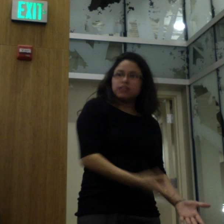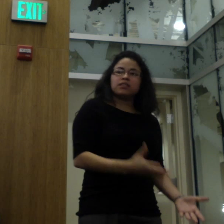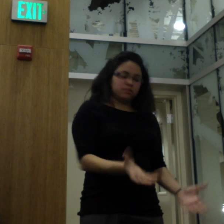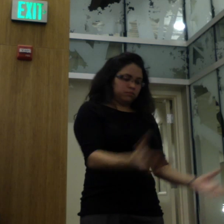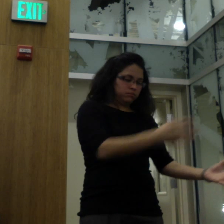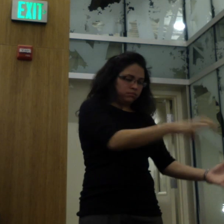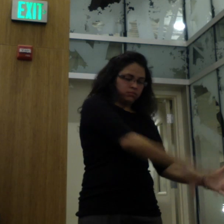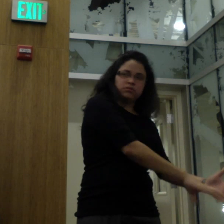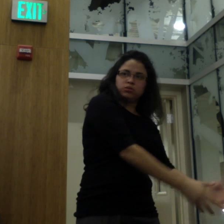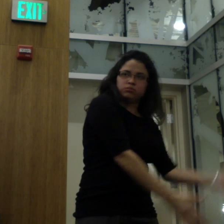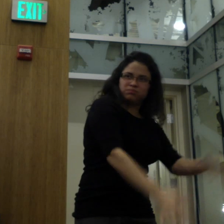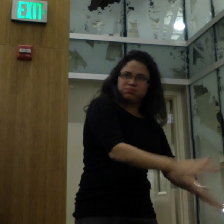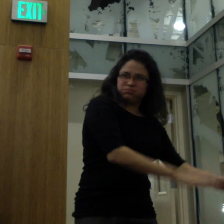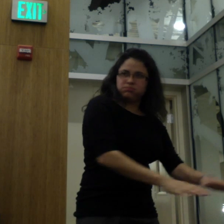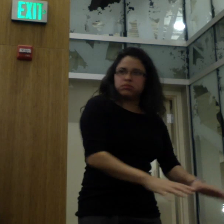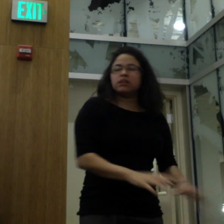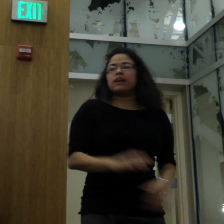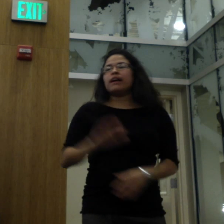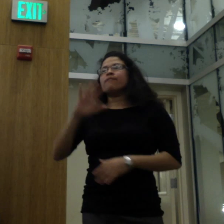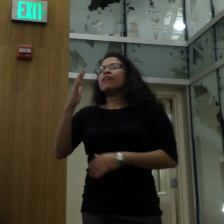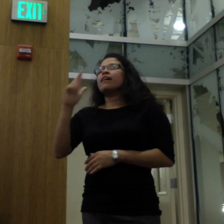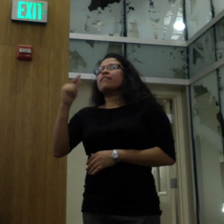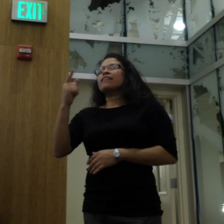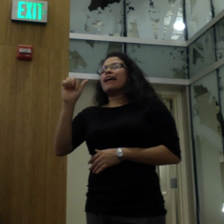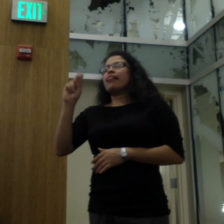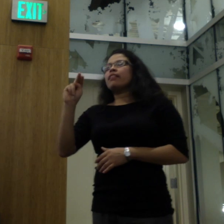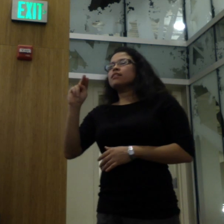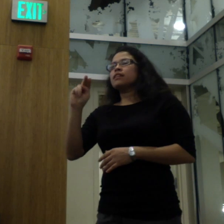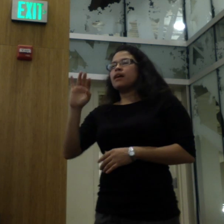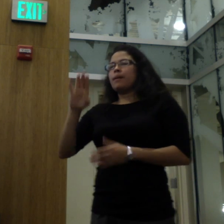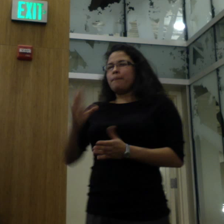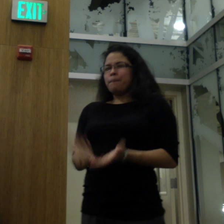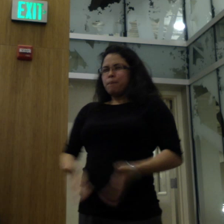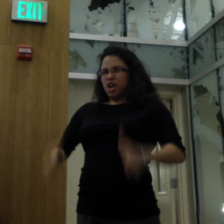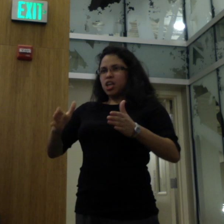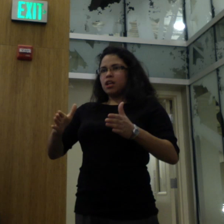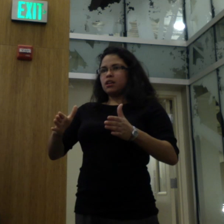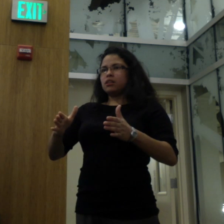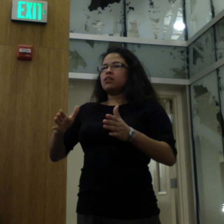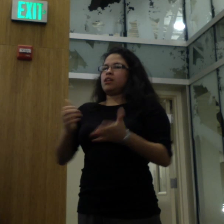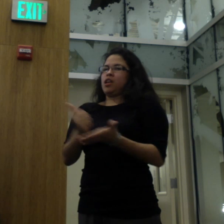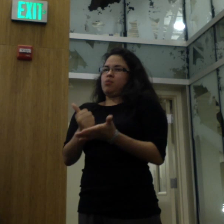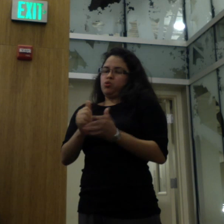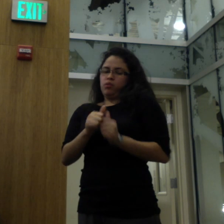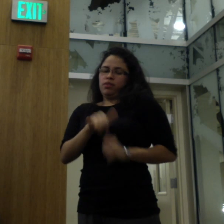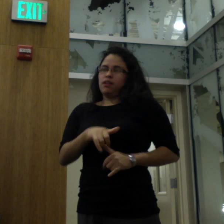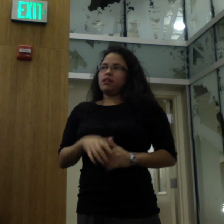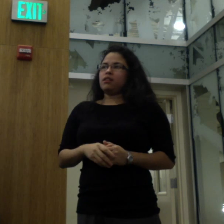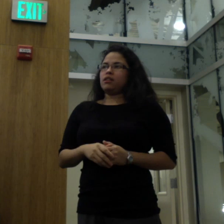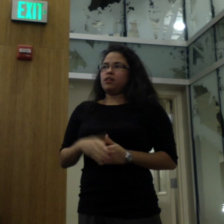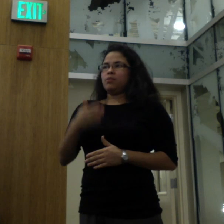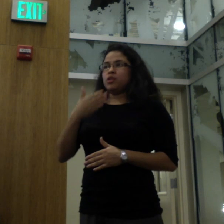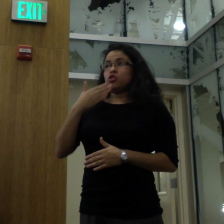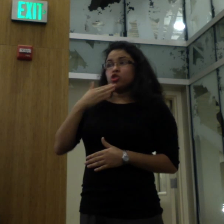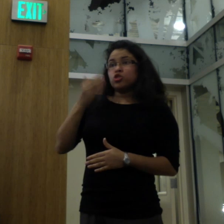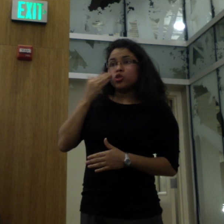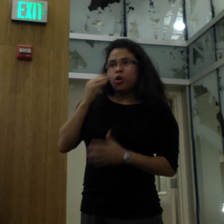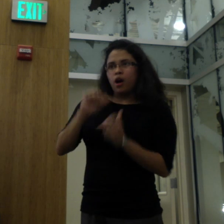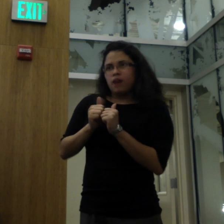Okay. A 5-gallon bucket works for that as well. But the trick is knowing how to dispose of that waste